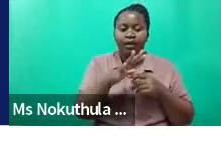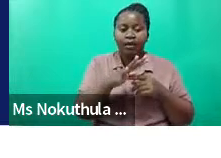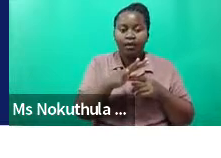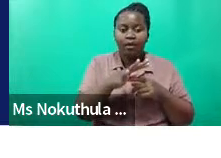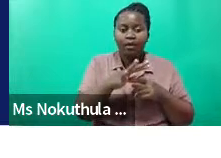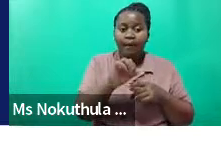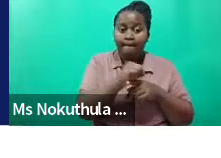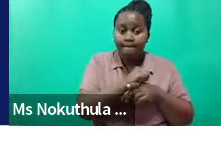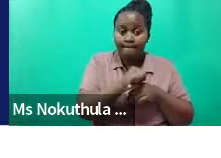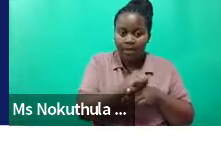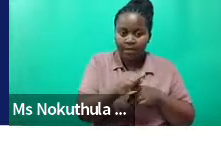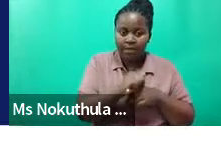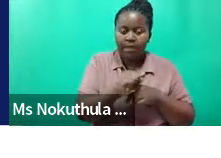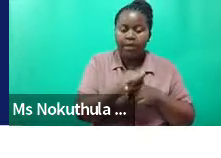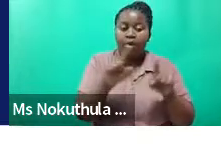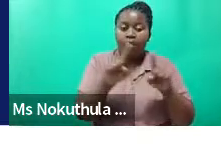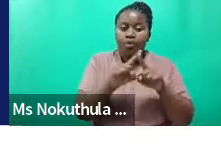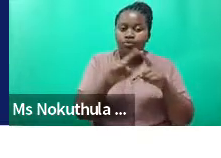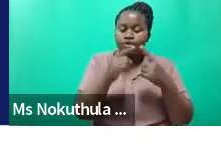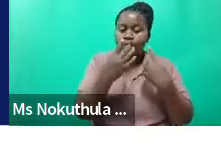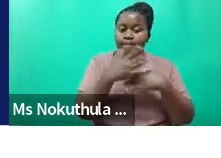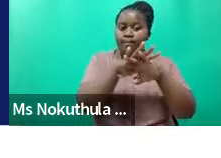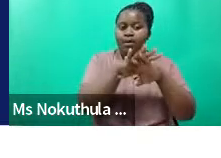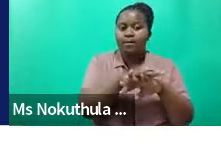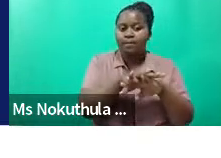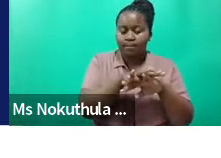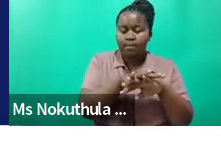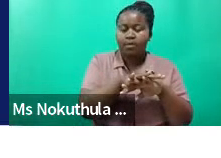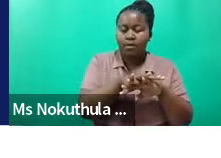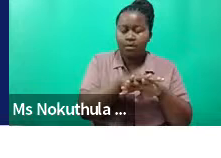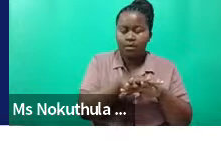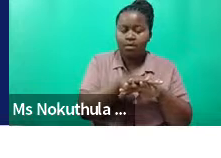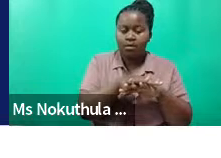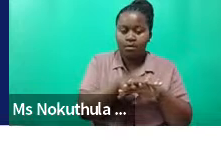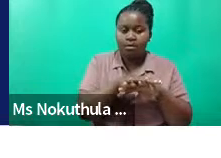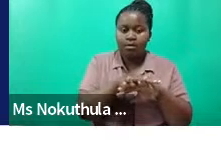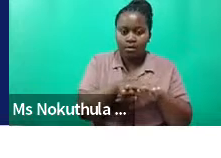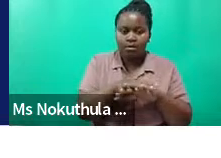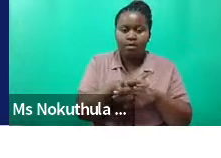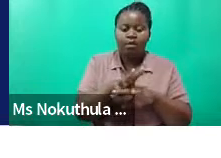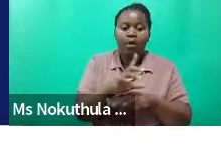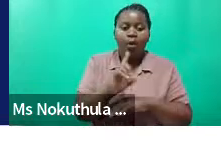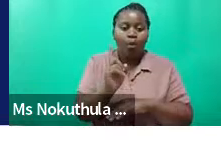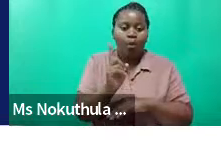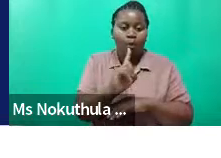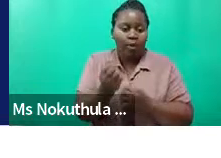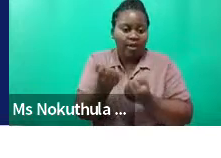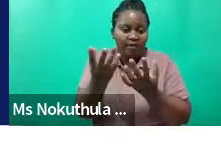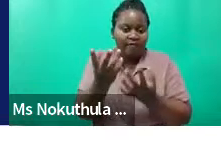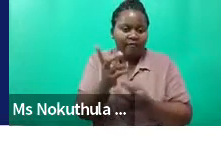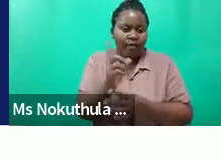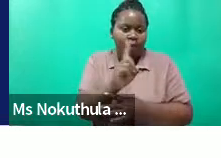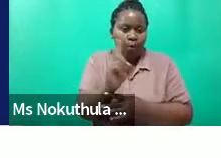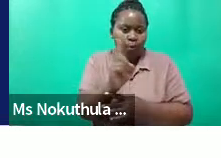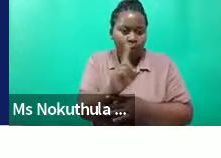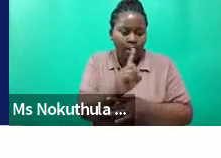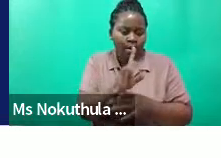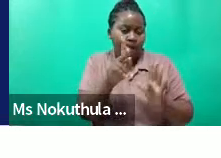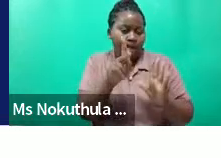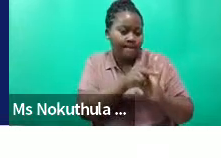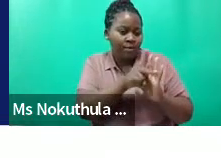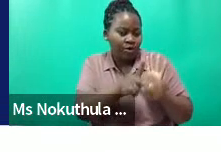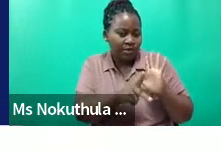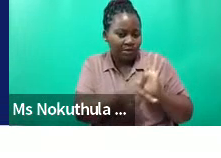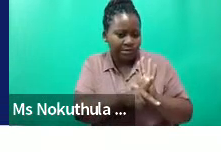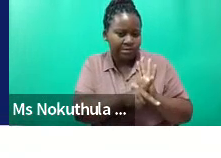and implement it and actually give impetus to what our policies is